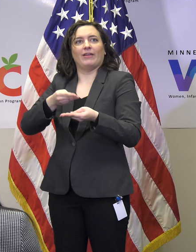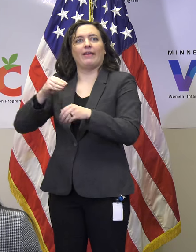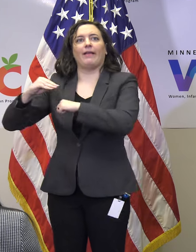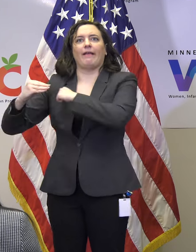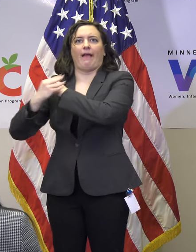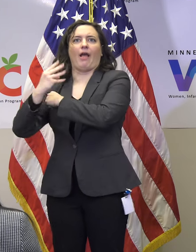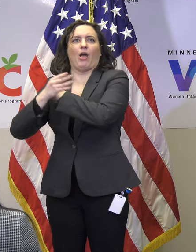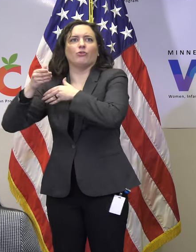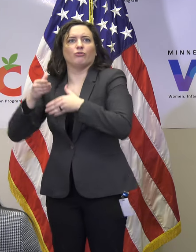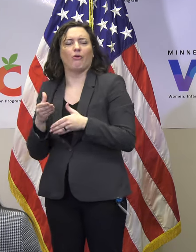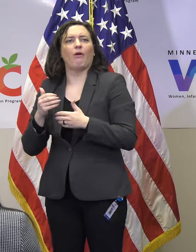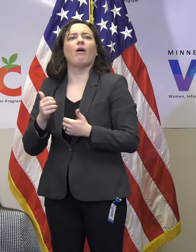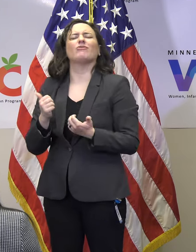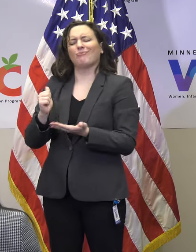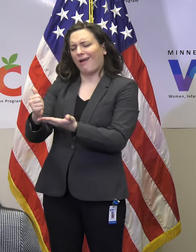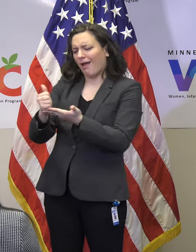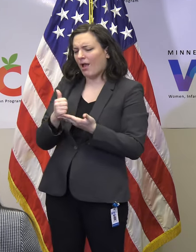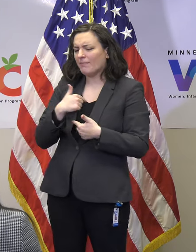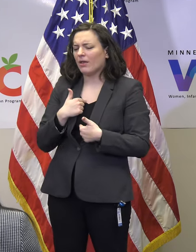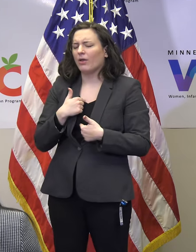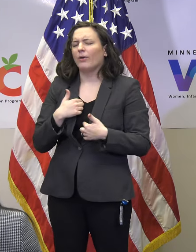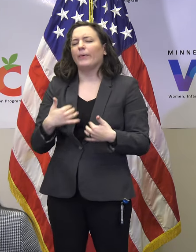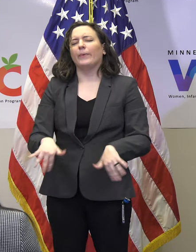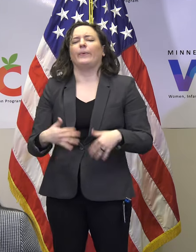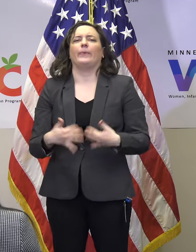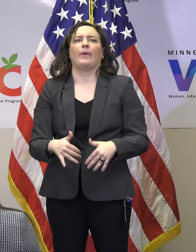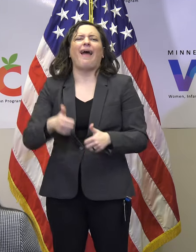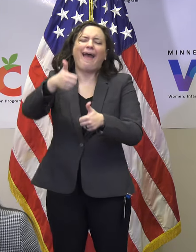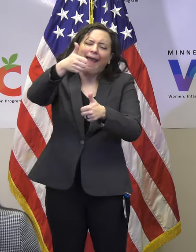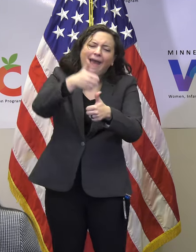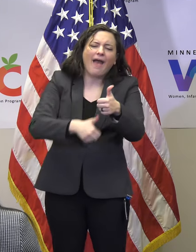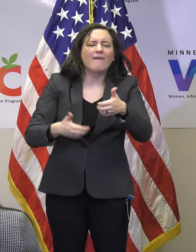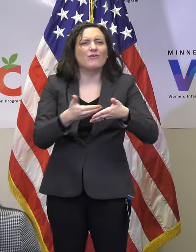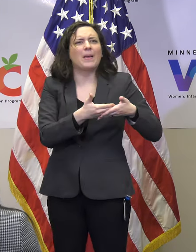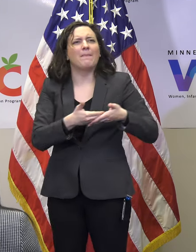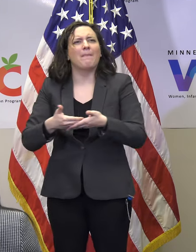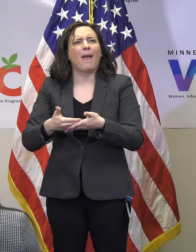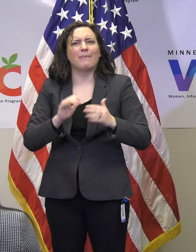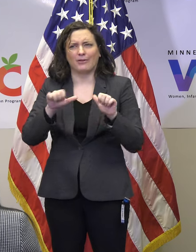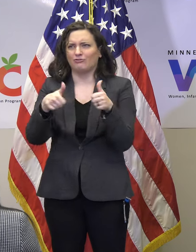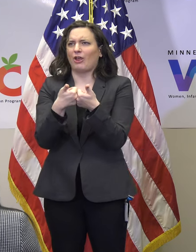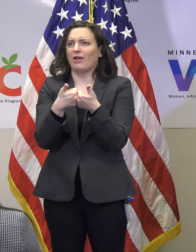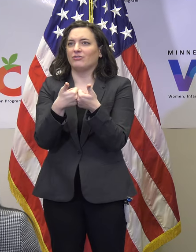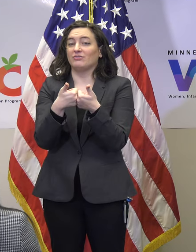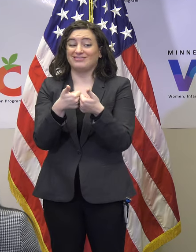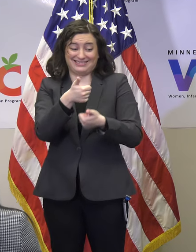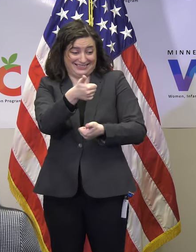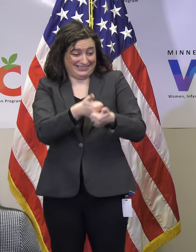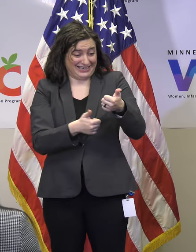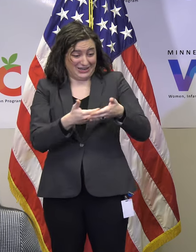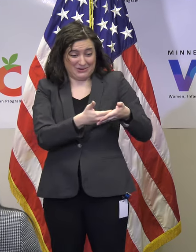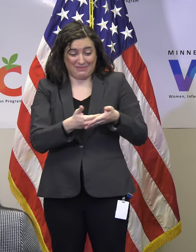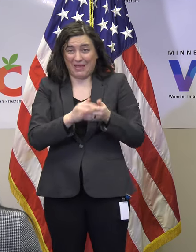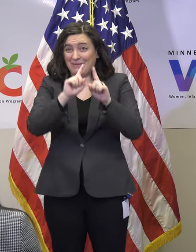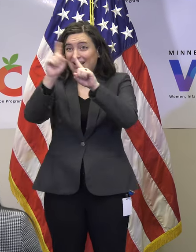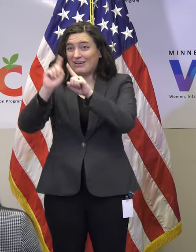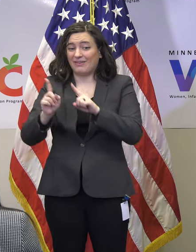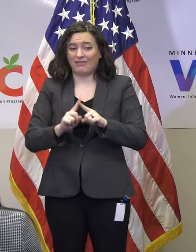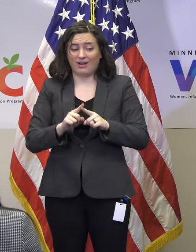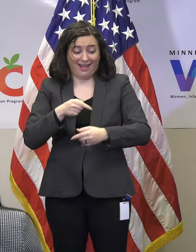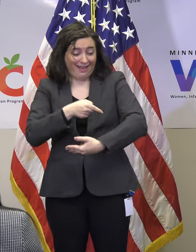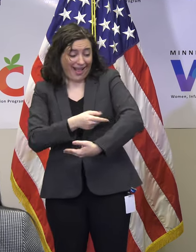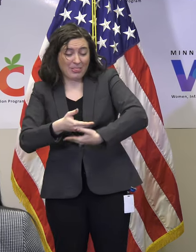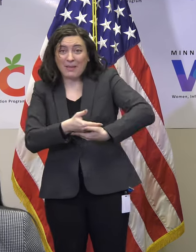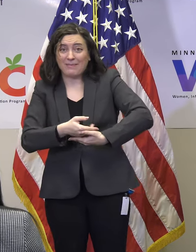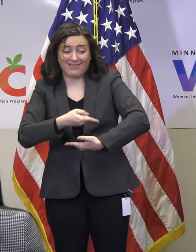is a challenge every time I have a new baby because every baby is different and it's the baby's first time breastfeeding.